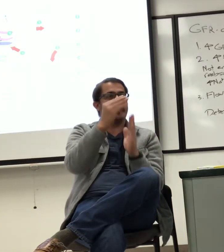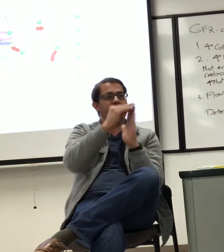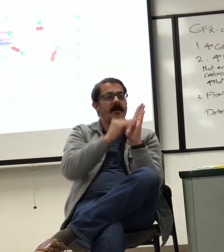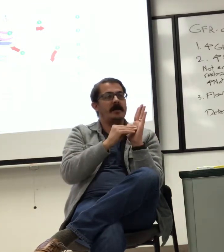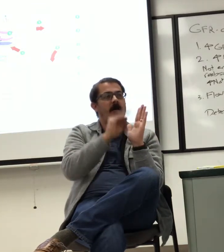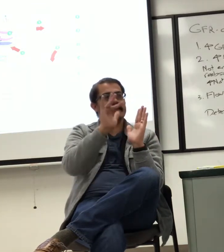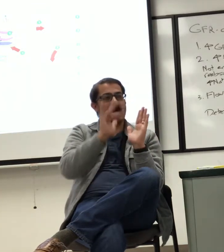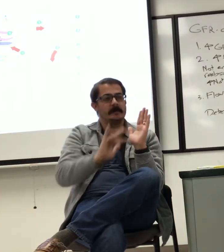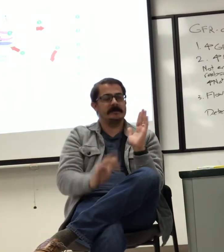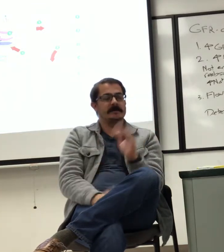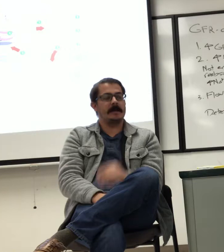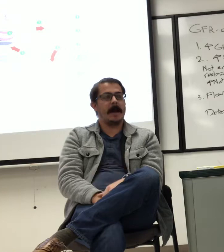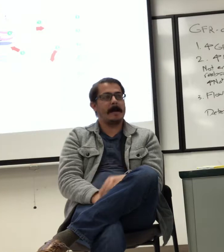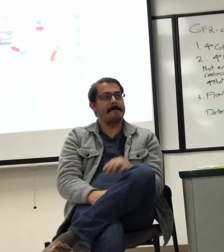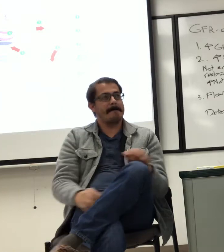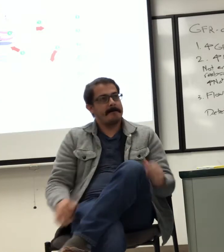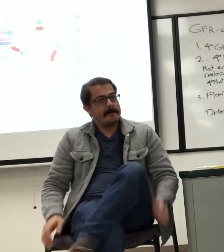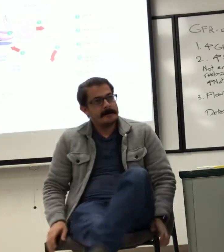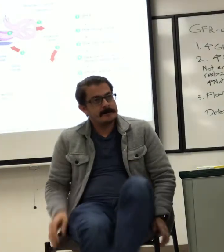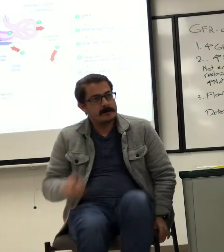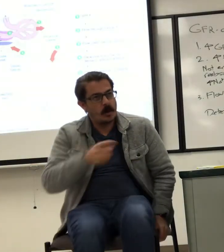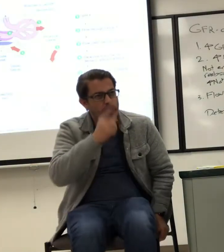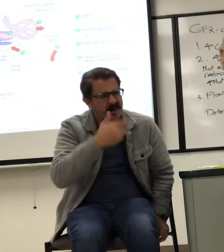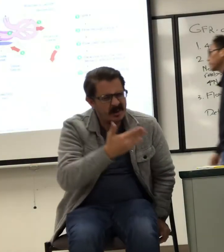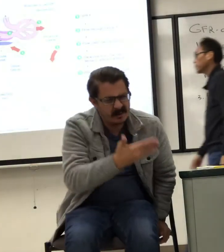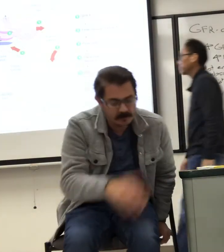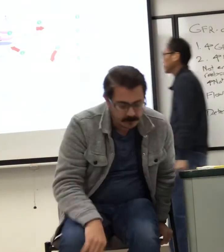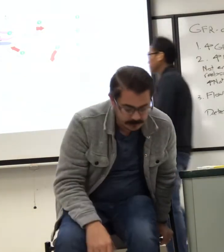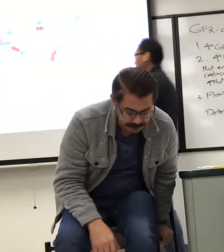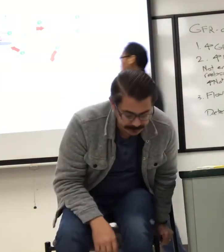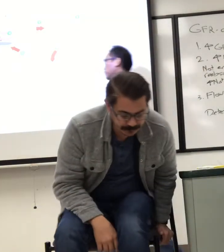between in your notes. I'll check back in a minute.